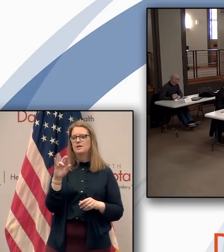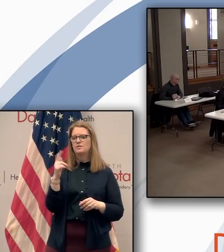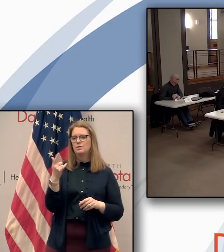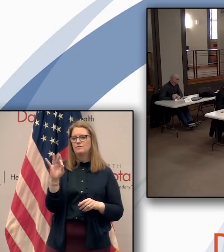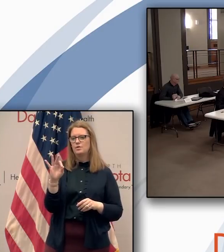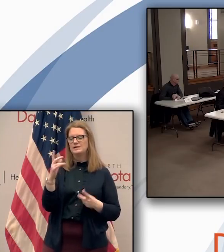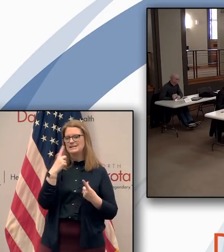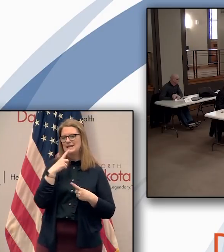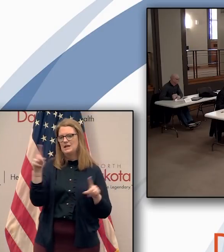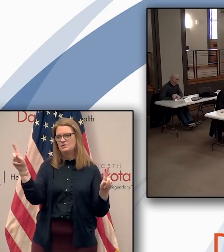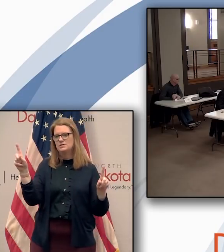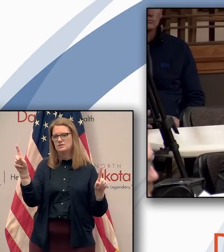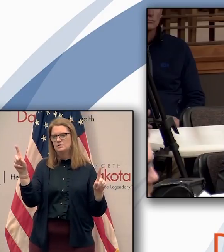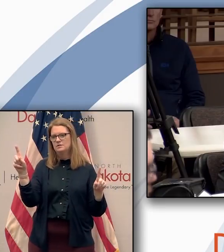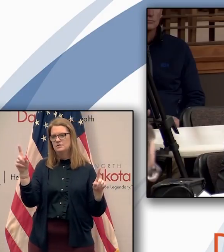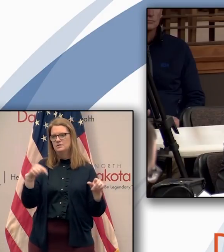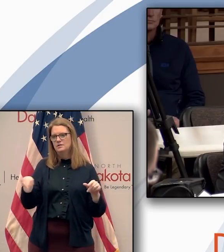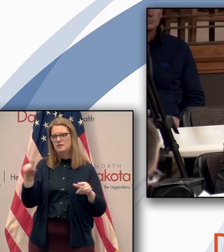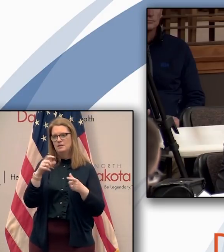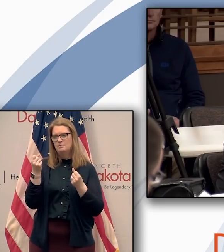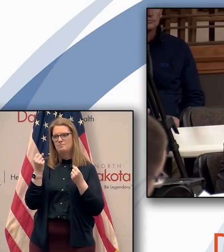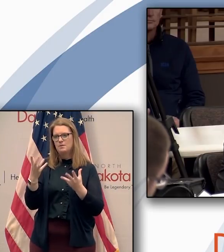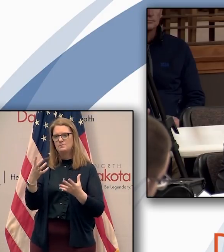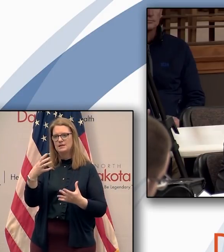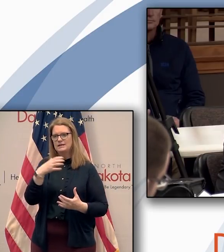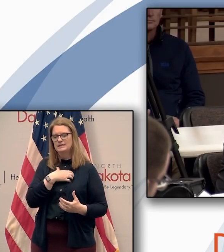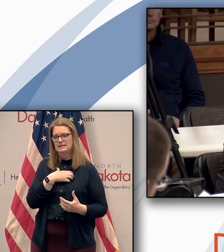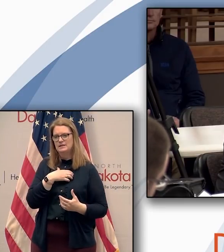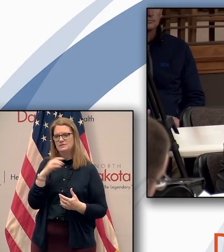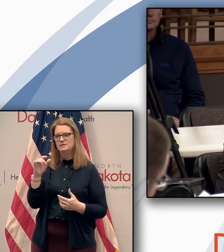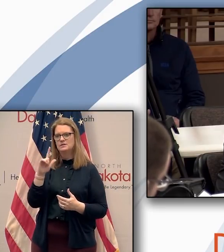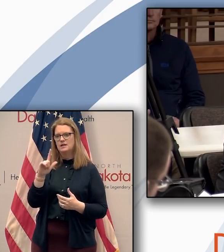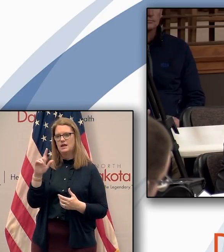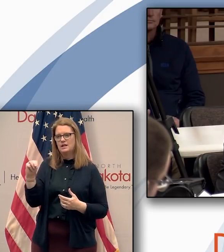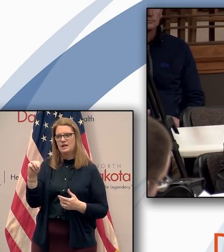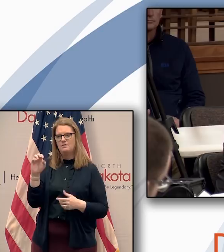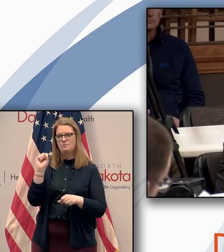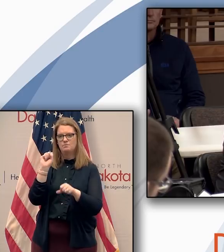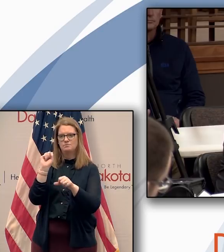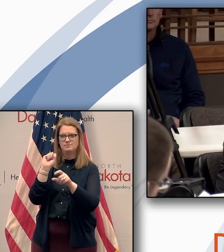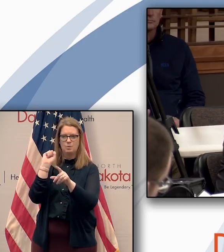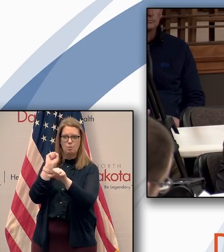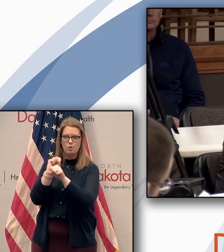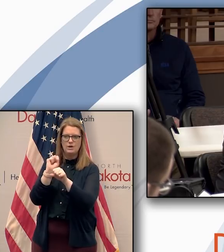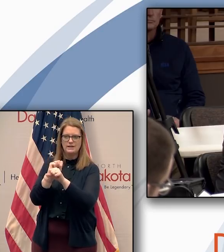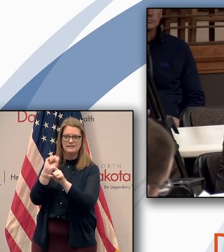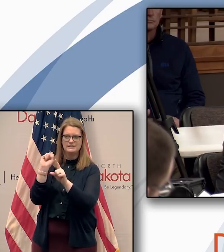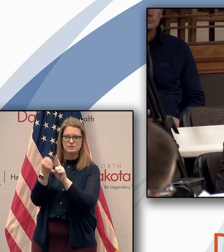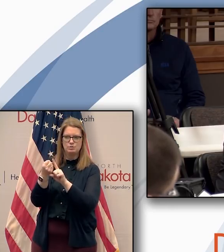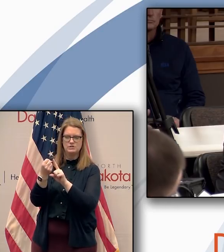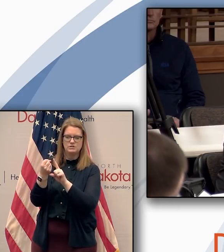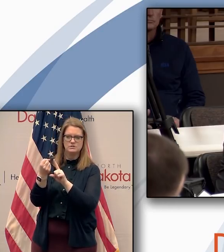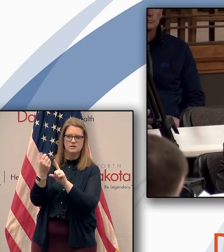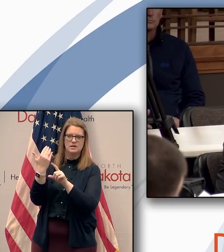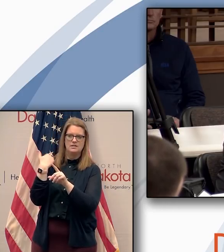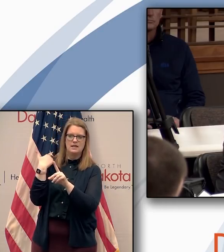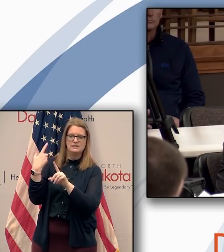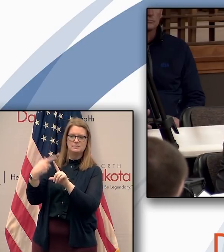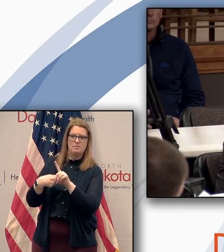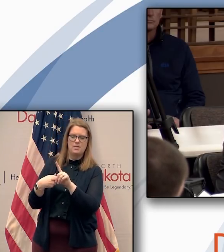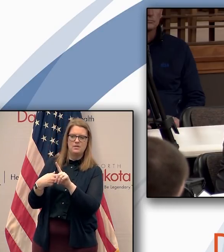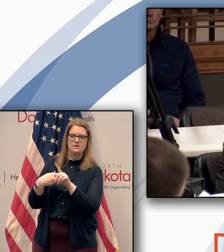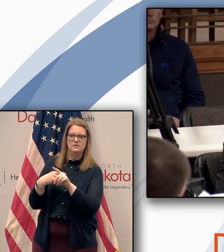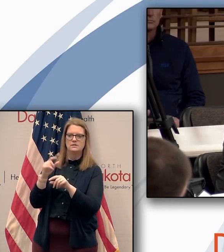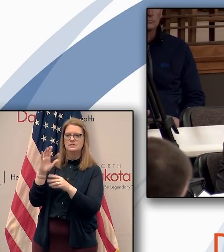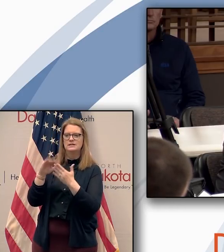said today that they received multiple complaints about the LM working conditions last month in March, and they said the city